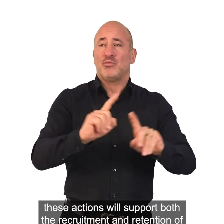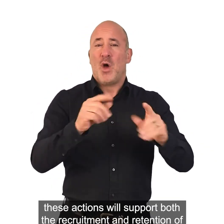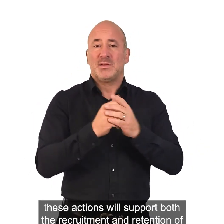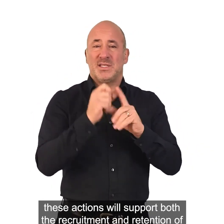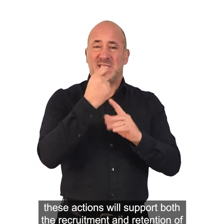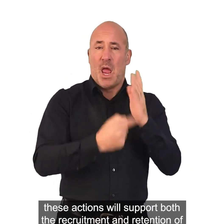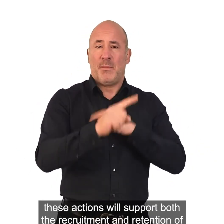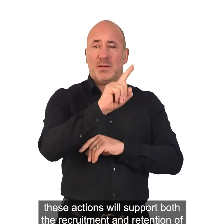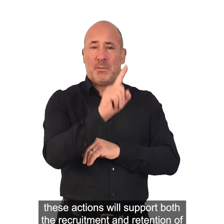of